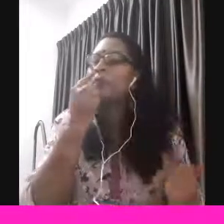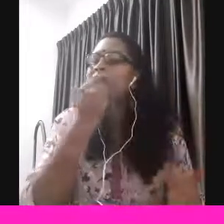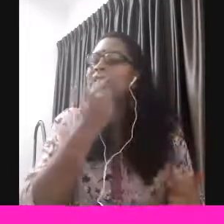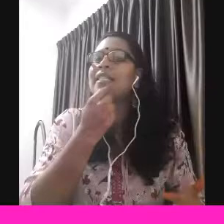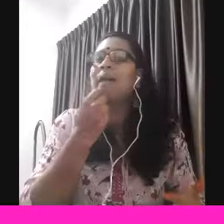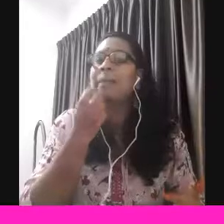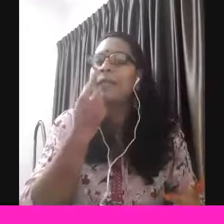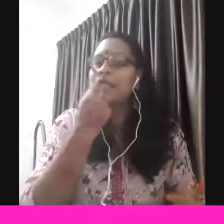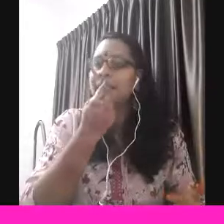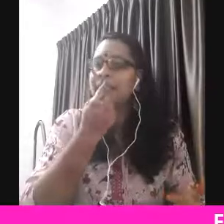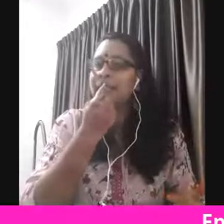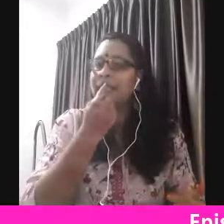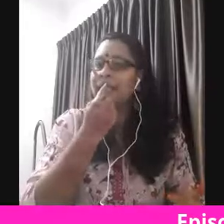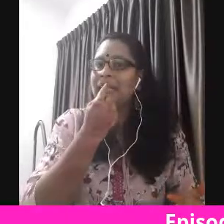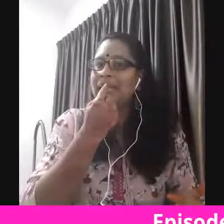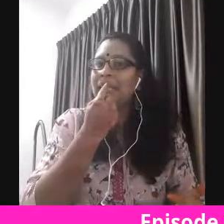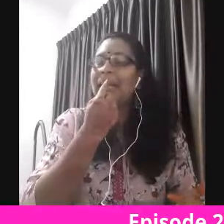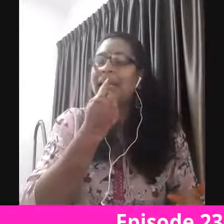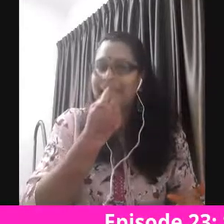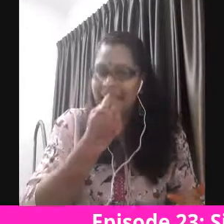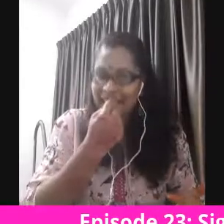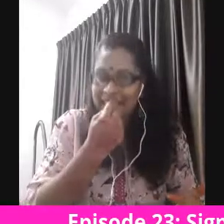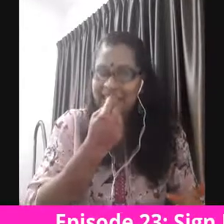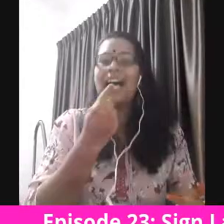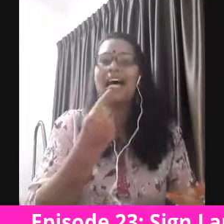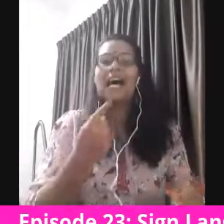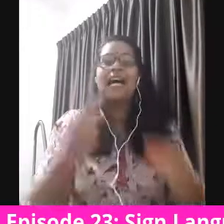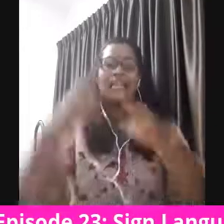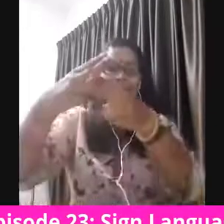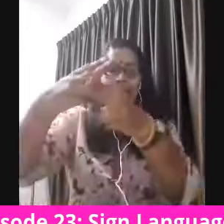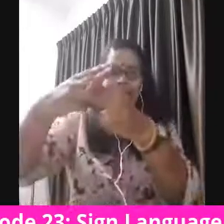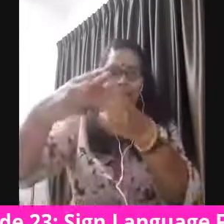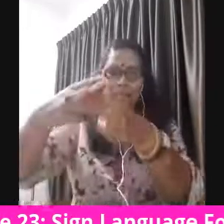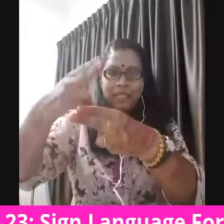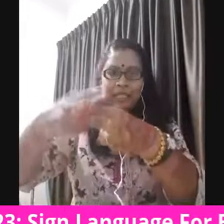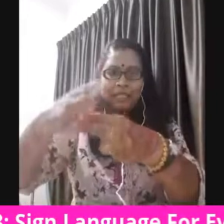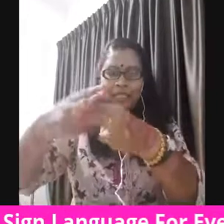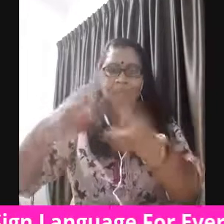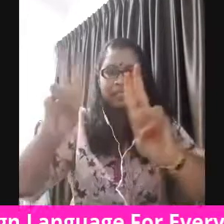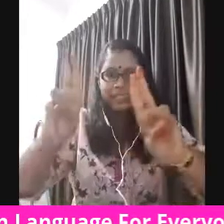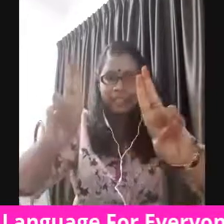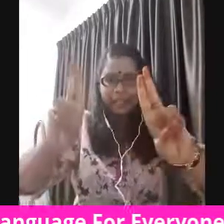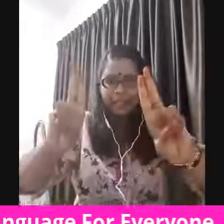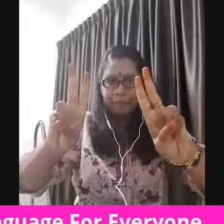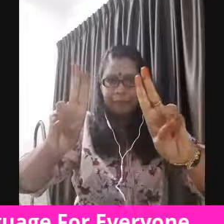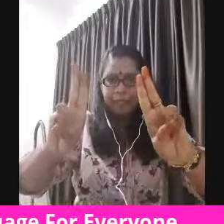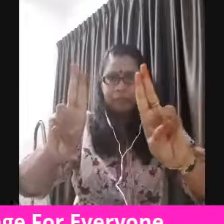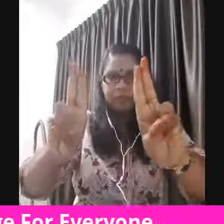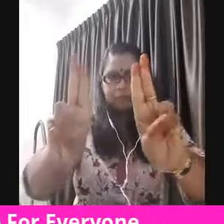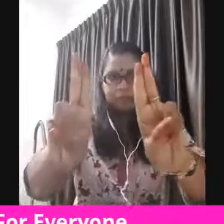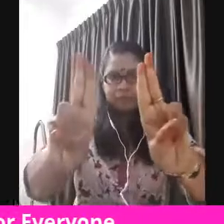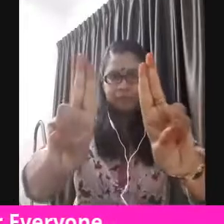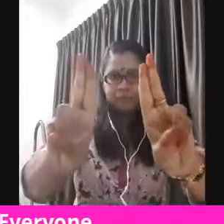mouth. Siapa? Siapa? Yes. Nama. This hand,